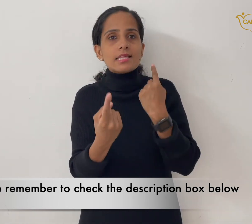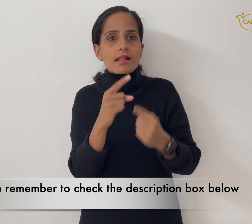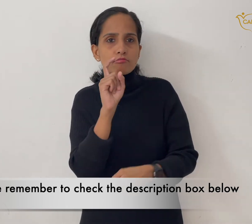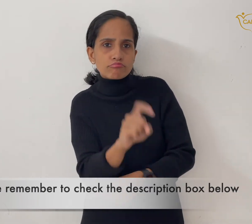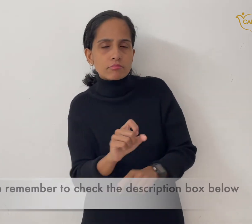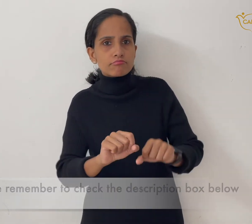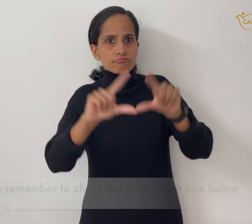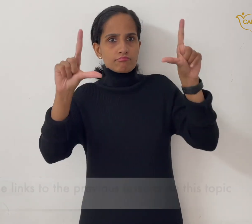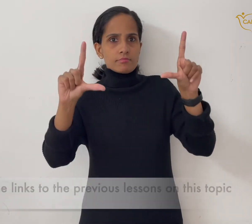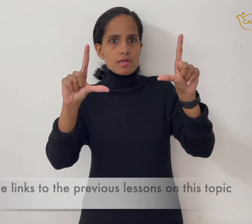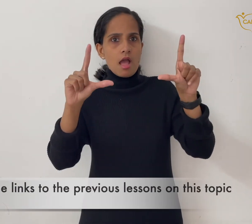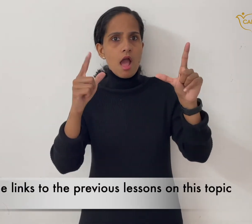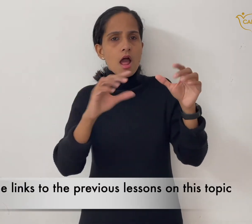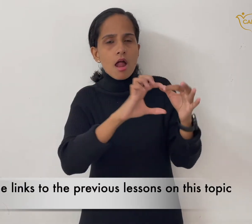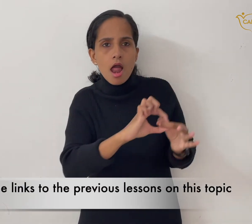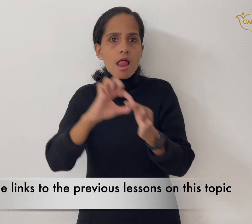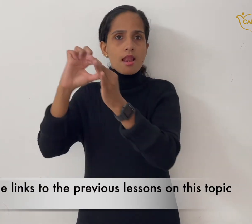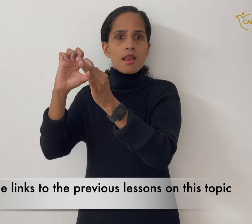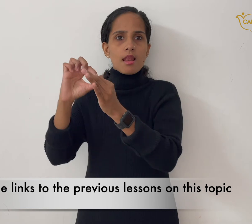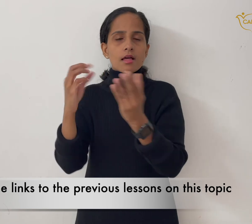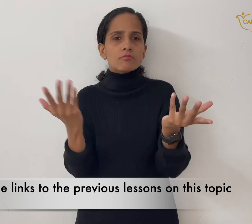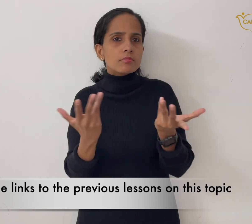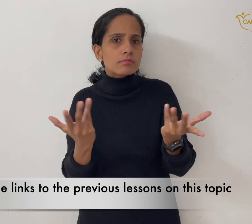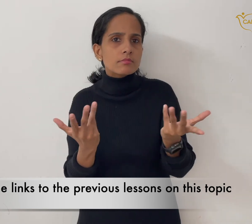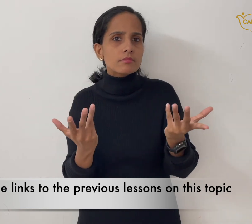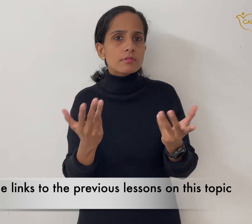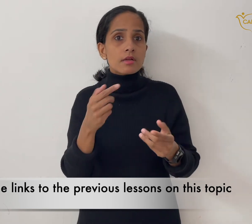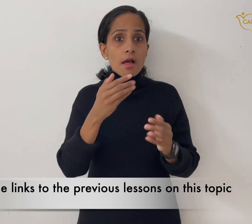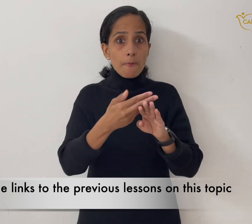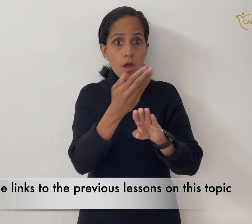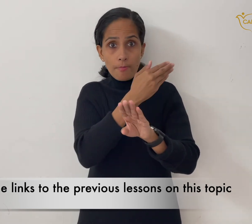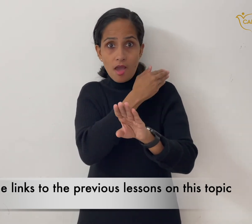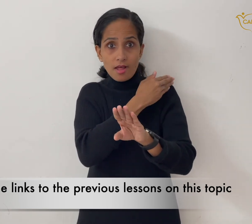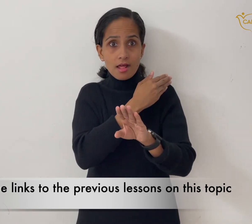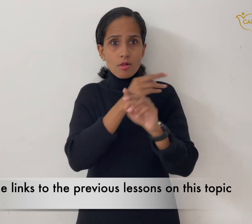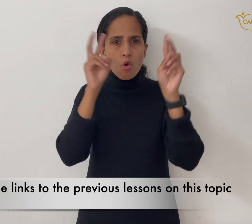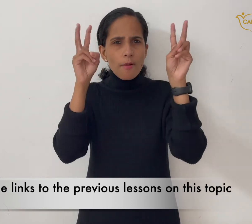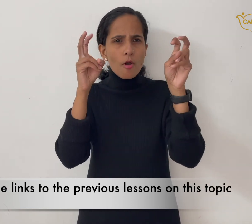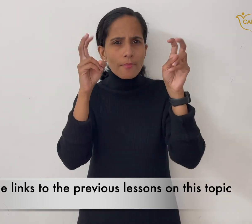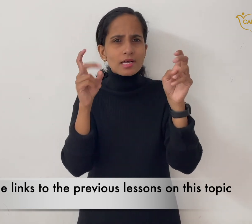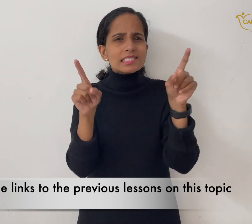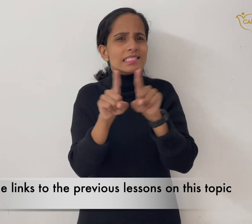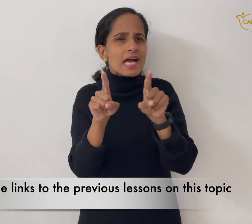which has the link to the previous lessons on this topic.